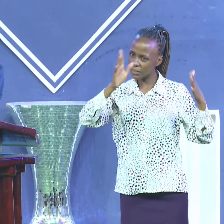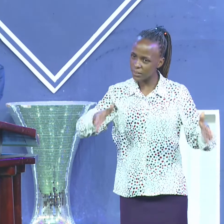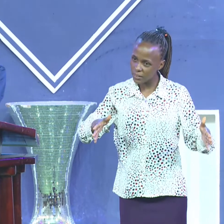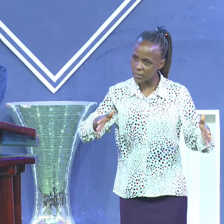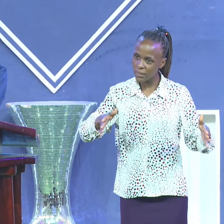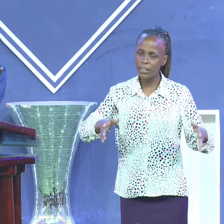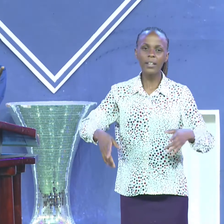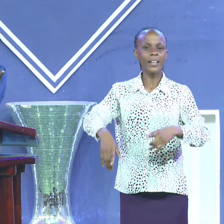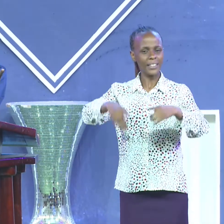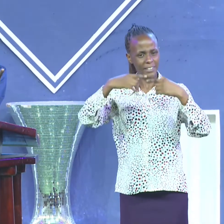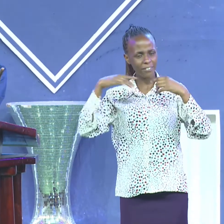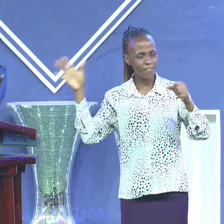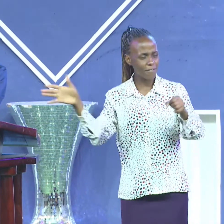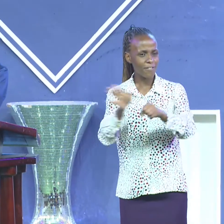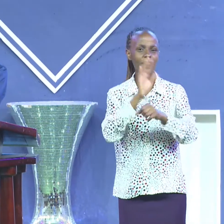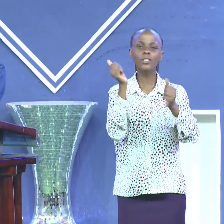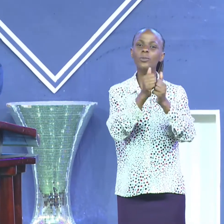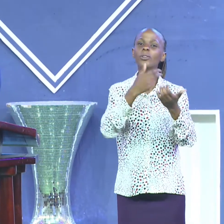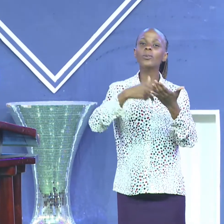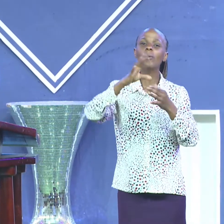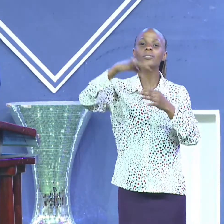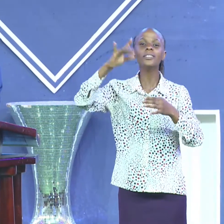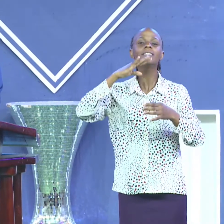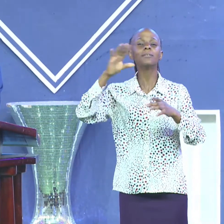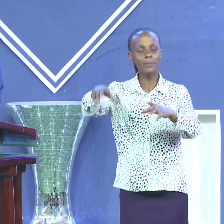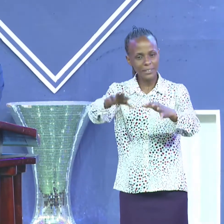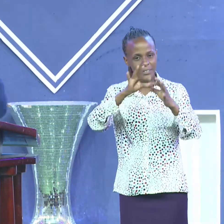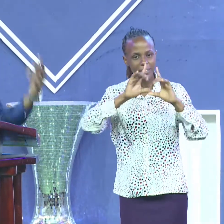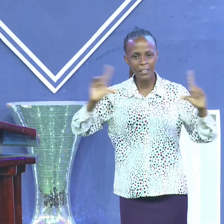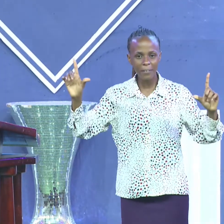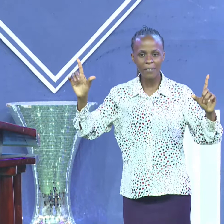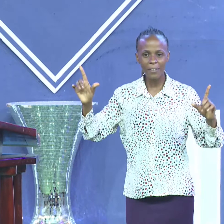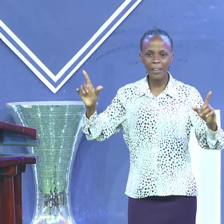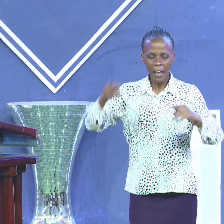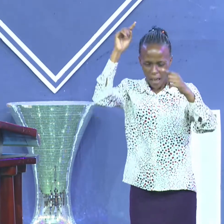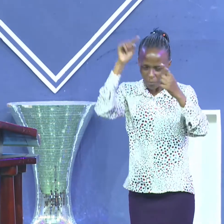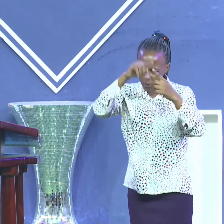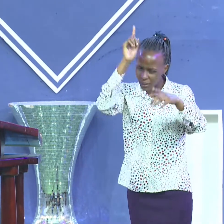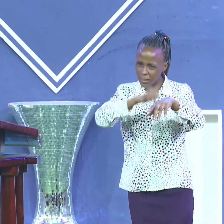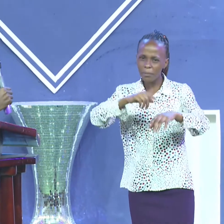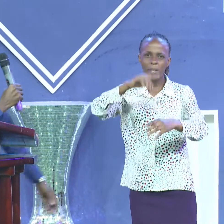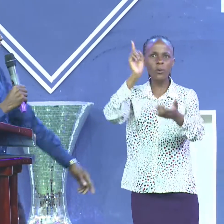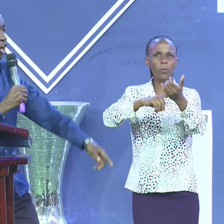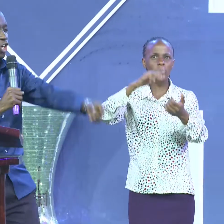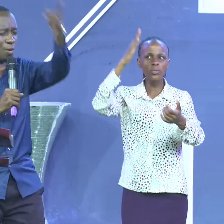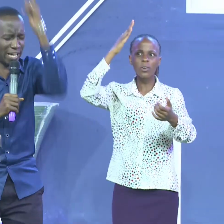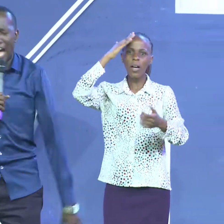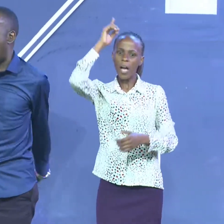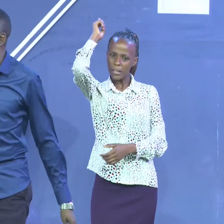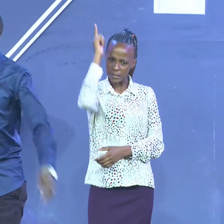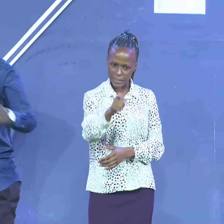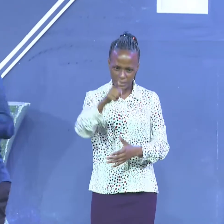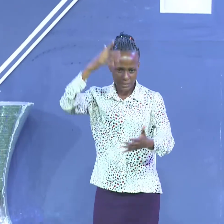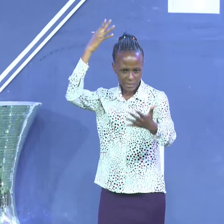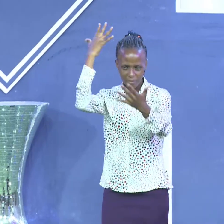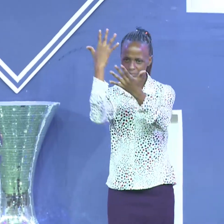born again. One filled by the Spirit. I would even speak in tongues. Until I discovered. And